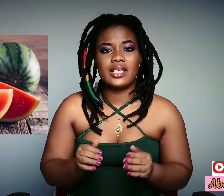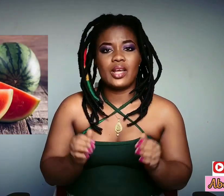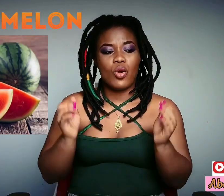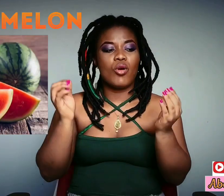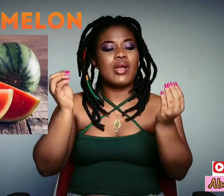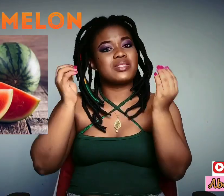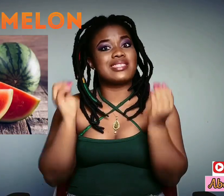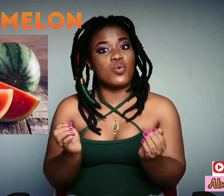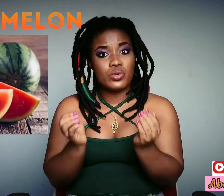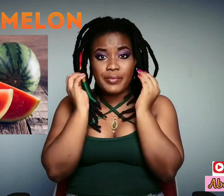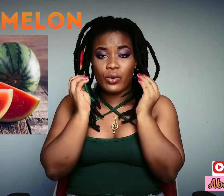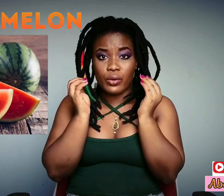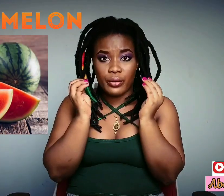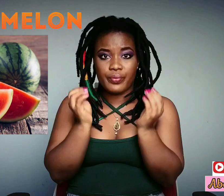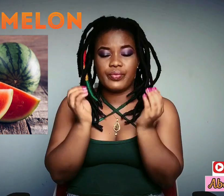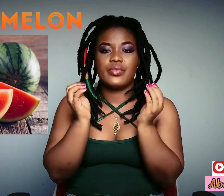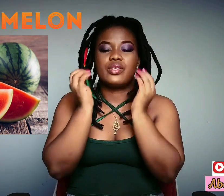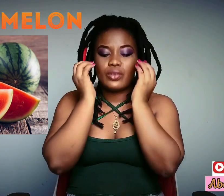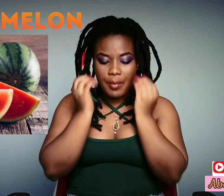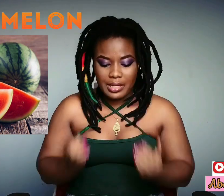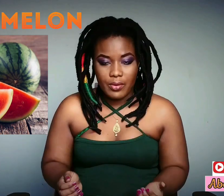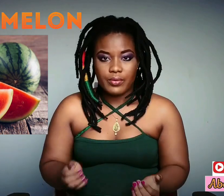watermelon oh yeah on certain a woody melon not that bad down